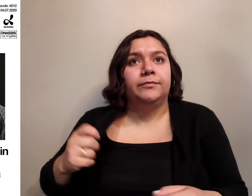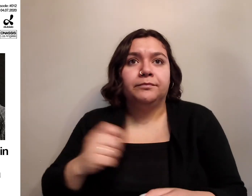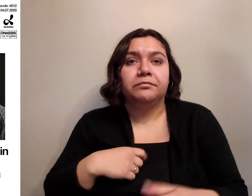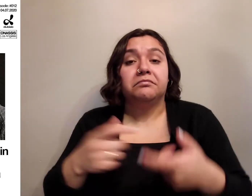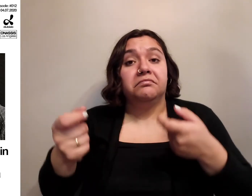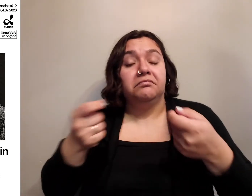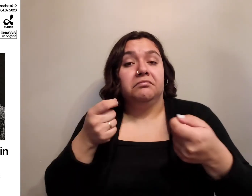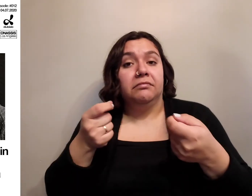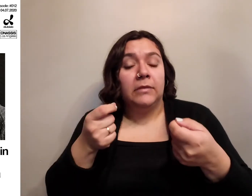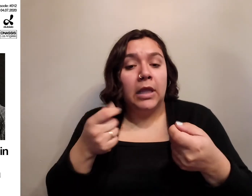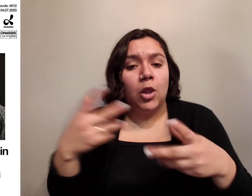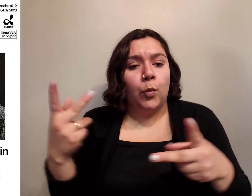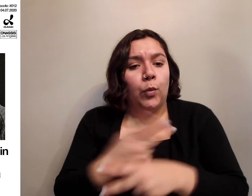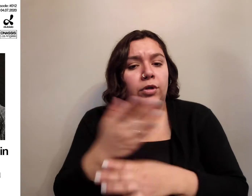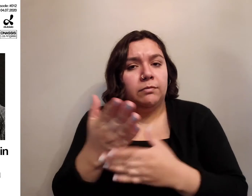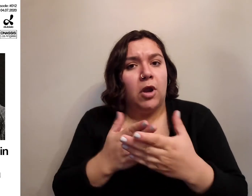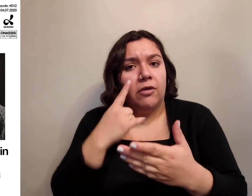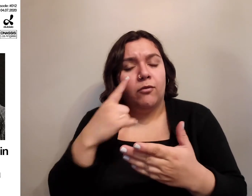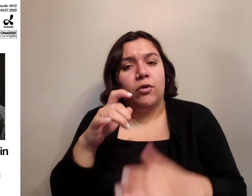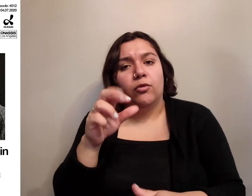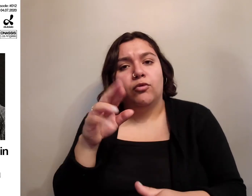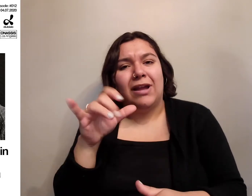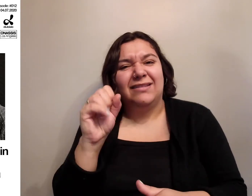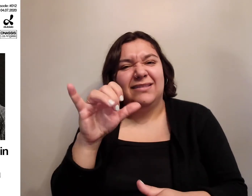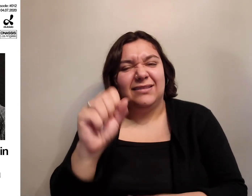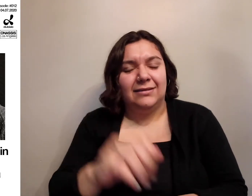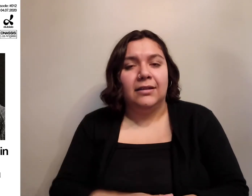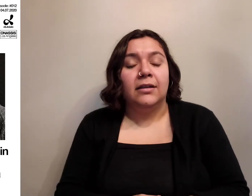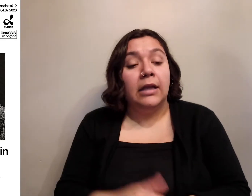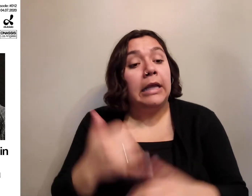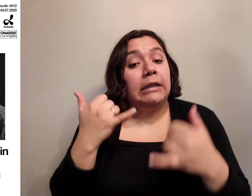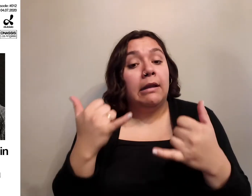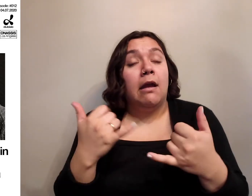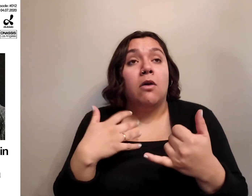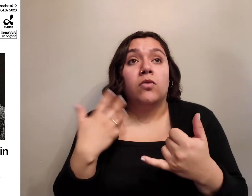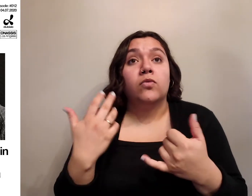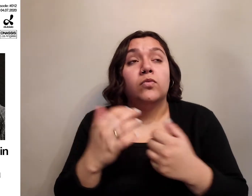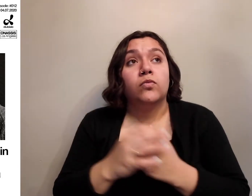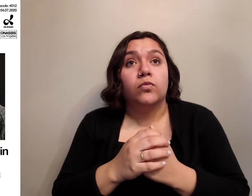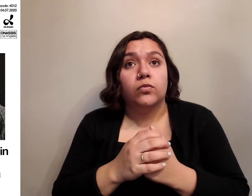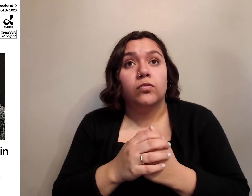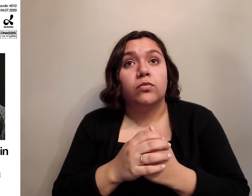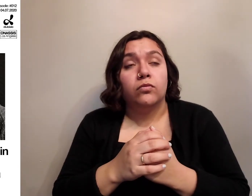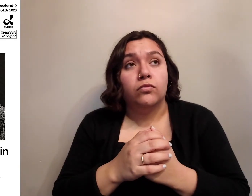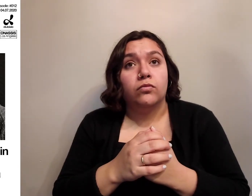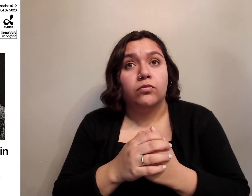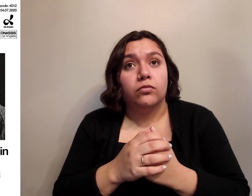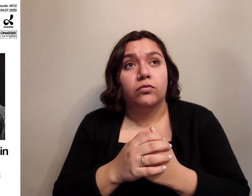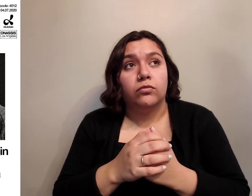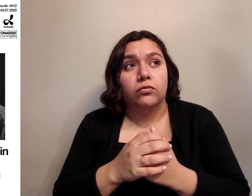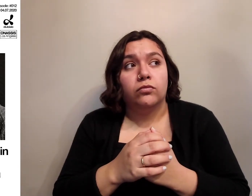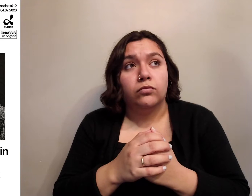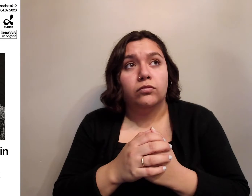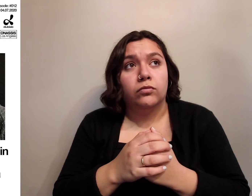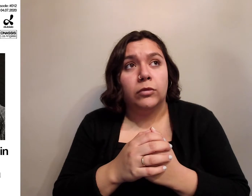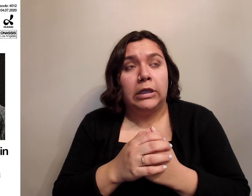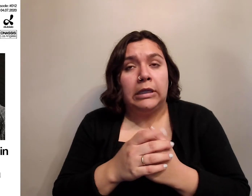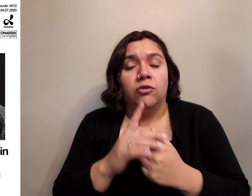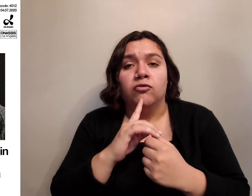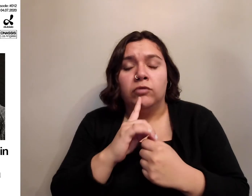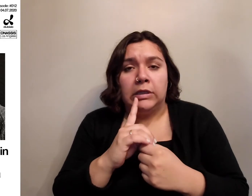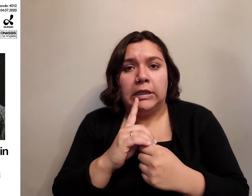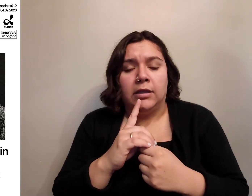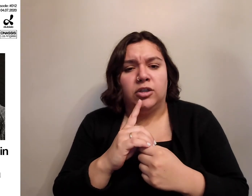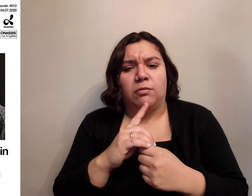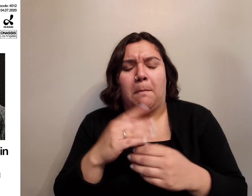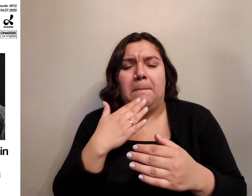worst aspects of a crisis have been worn thin for so long